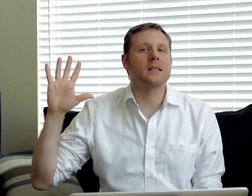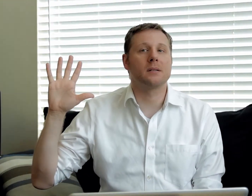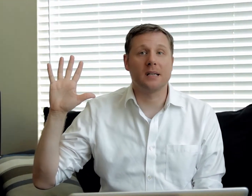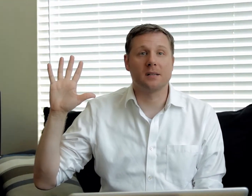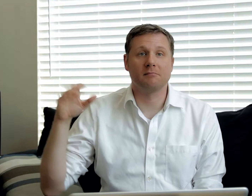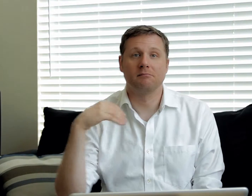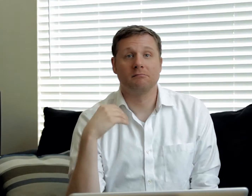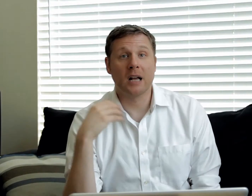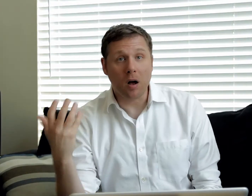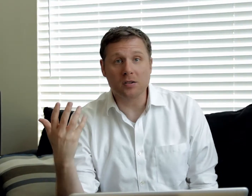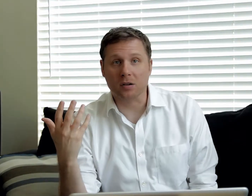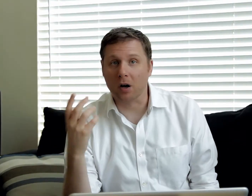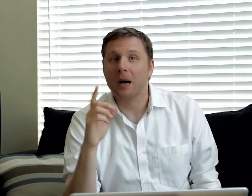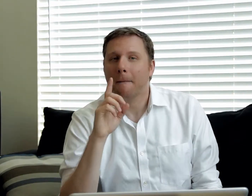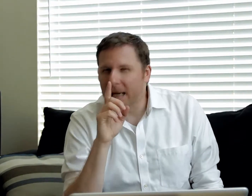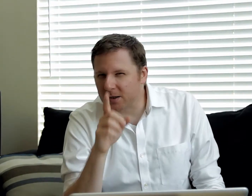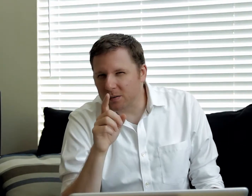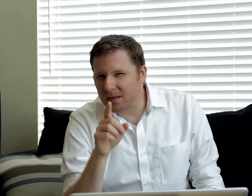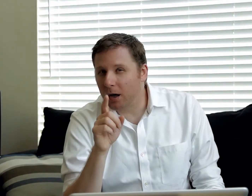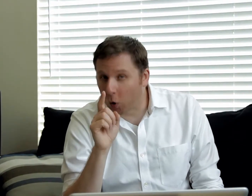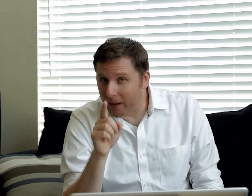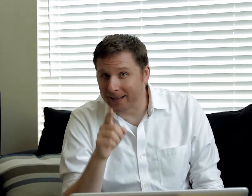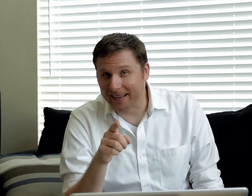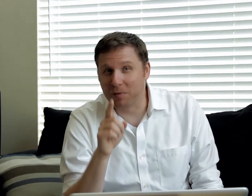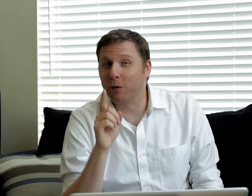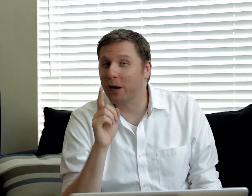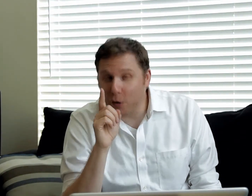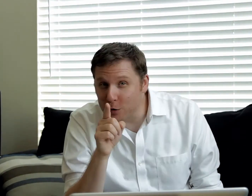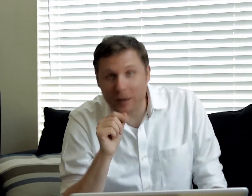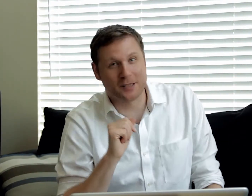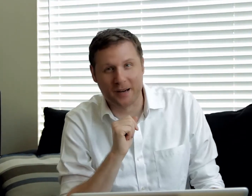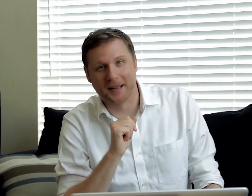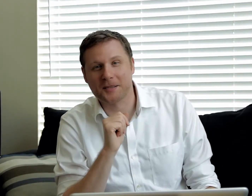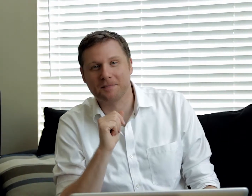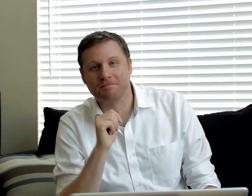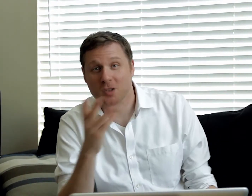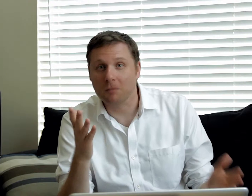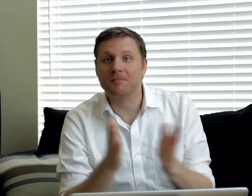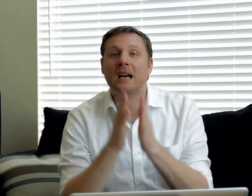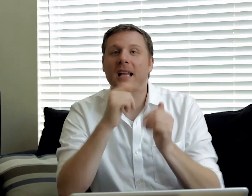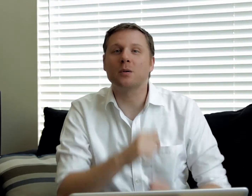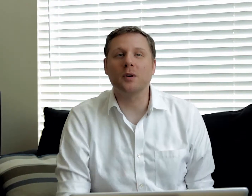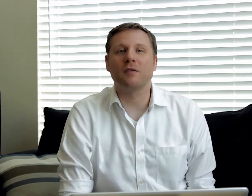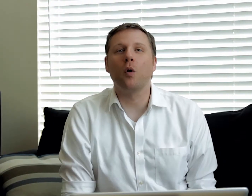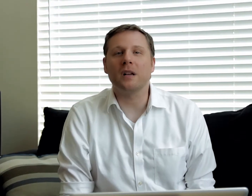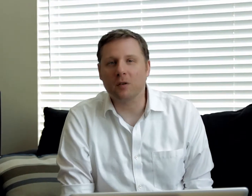their needs. And also, though, make students think critically before they do raise their hands. So, let's review the four different